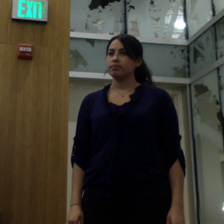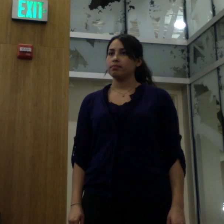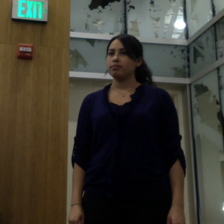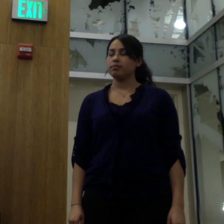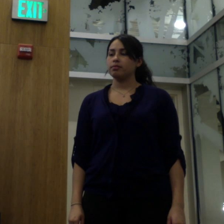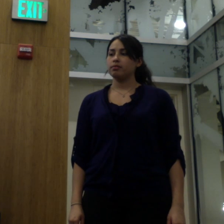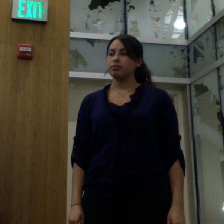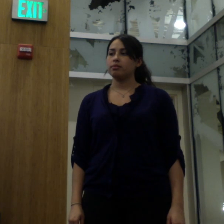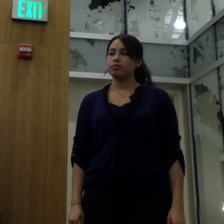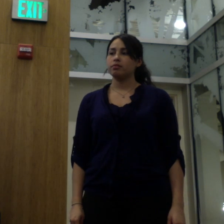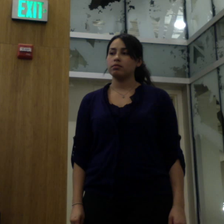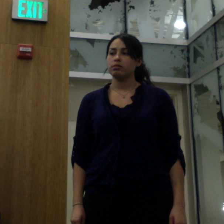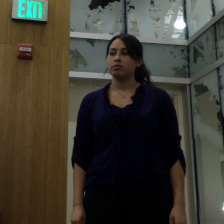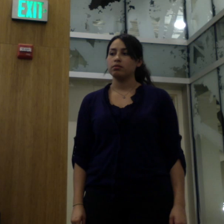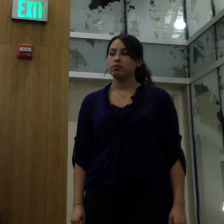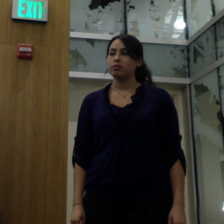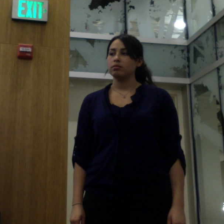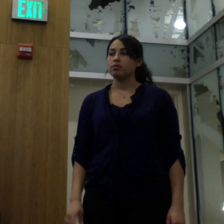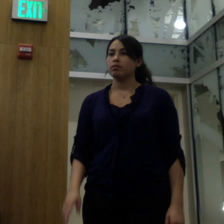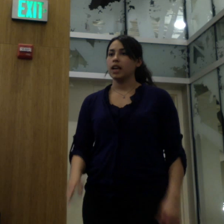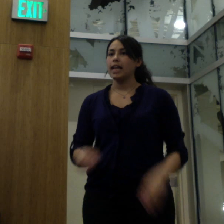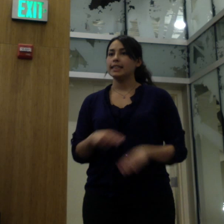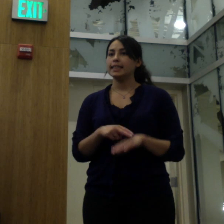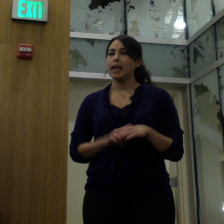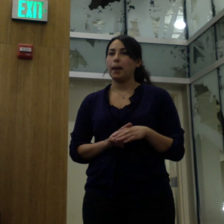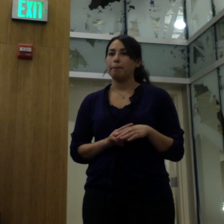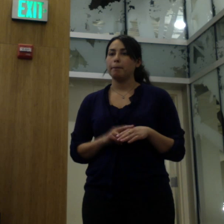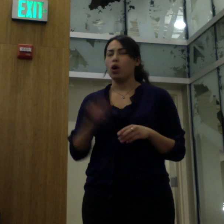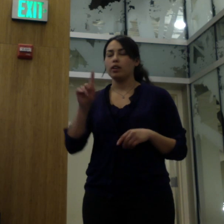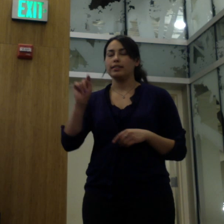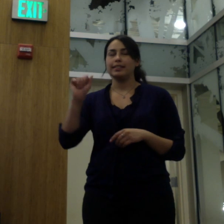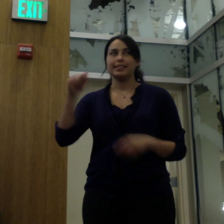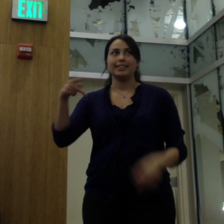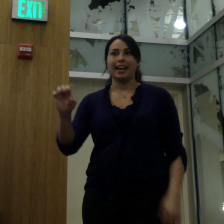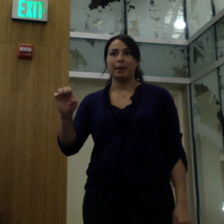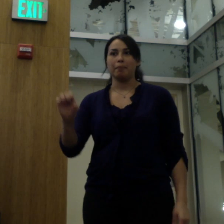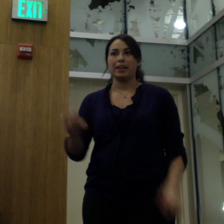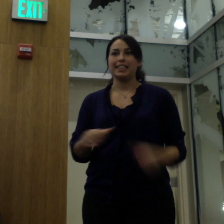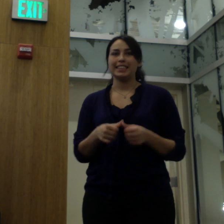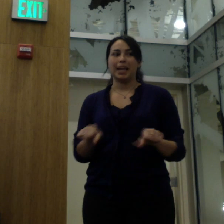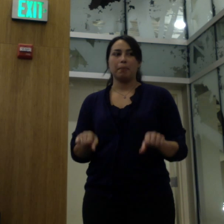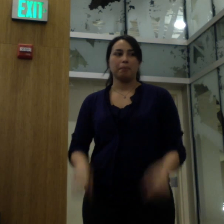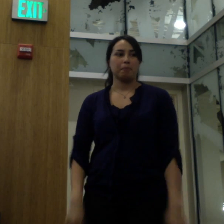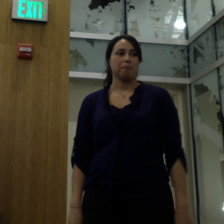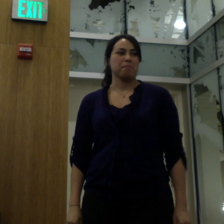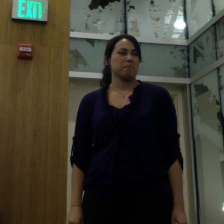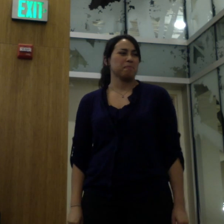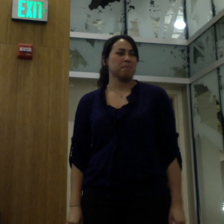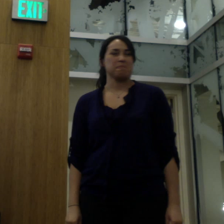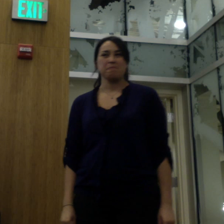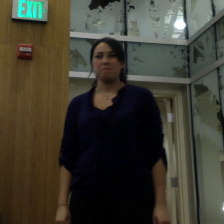Okay. Duct tape. Always good to have duct tape.